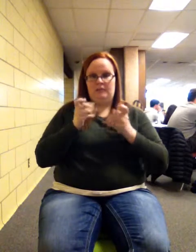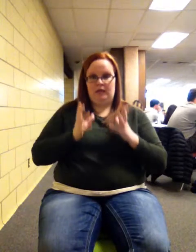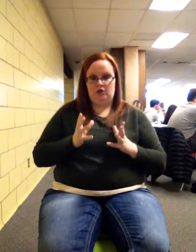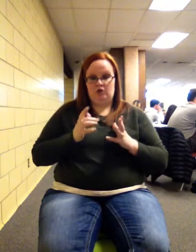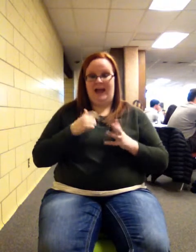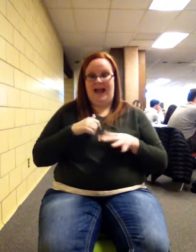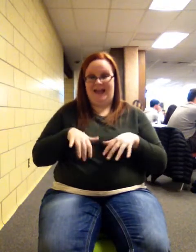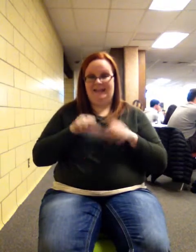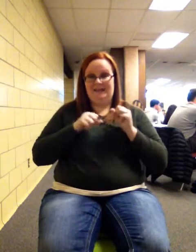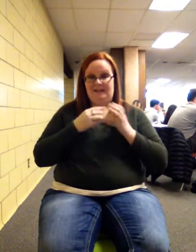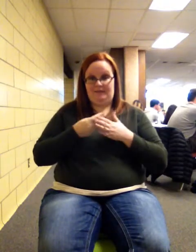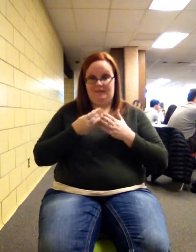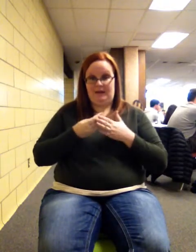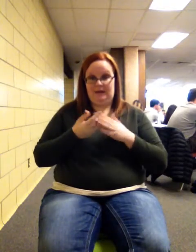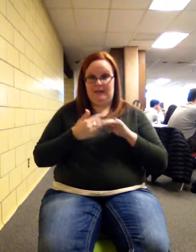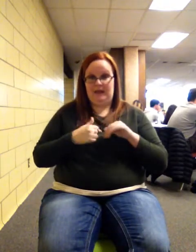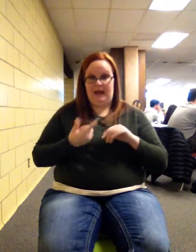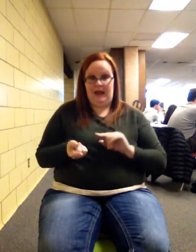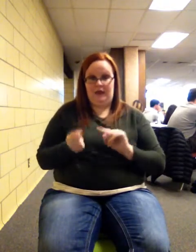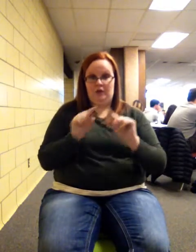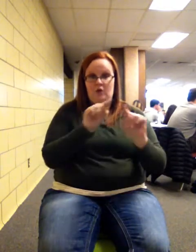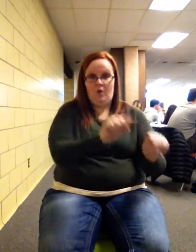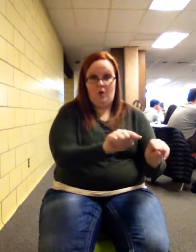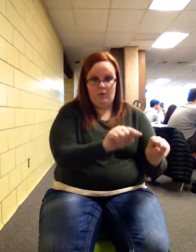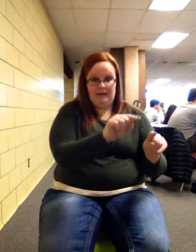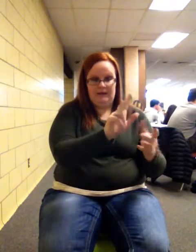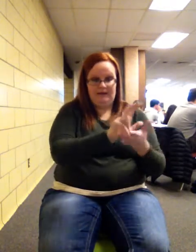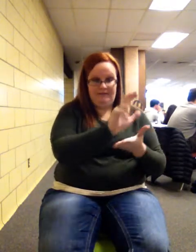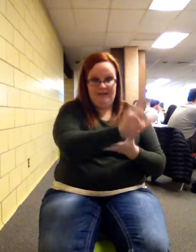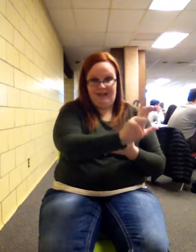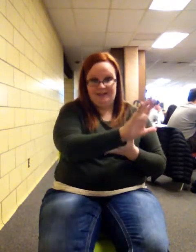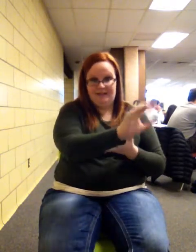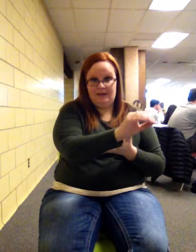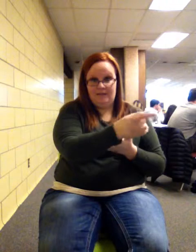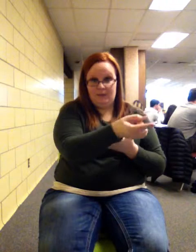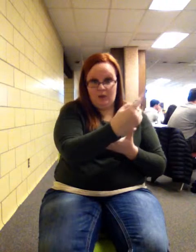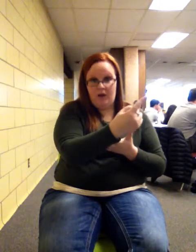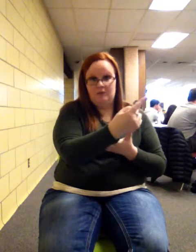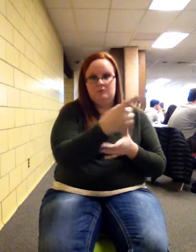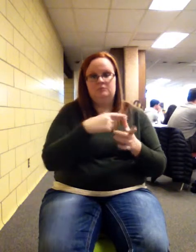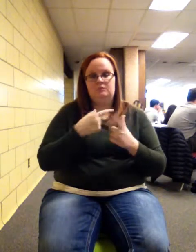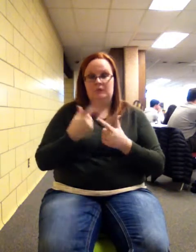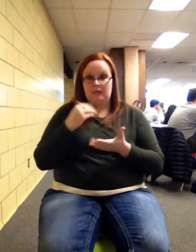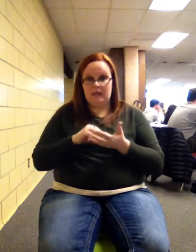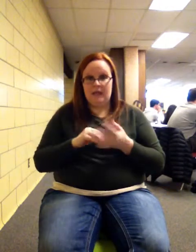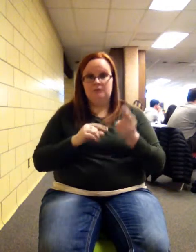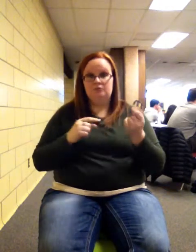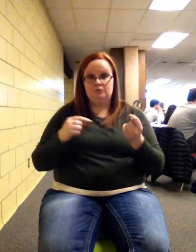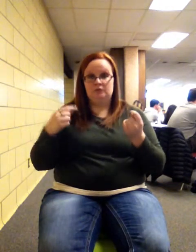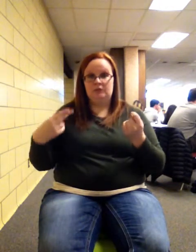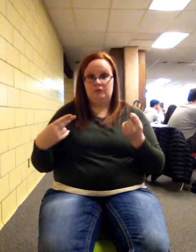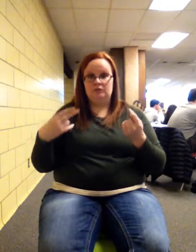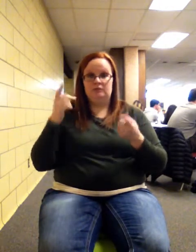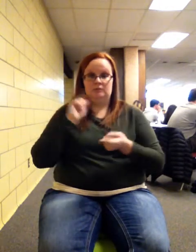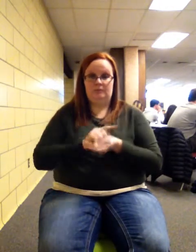money and I would go and invest in company number one. Then again, every Tuesday and Thursday we would meet, and I would take the power of